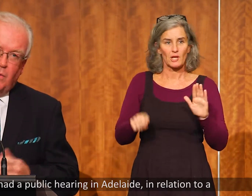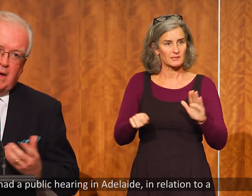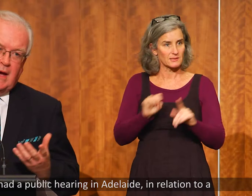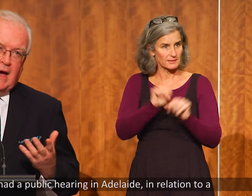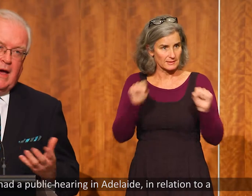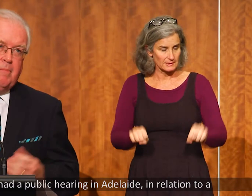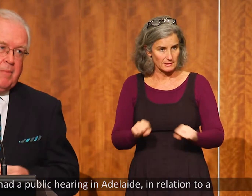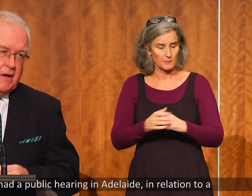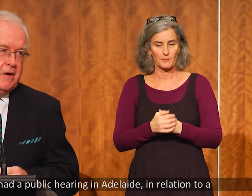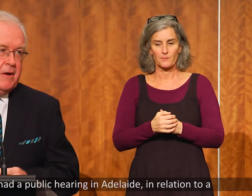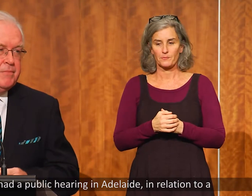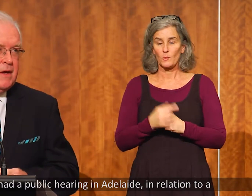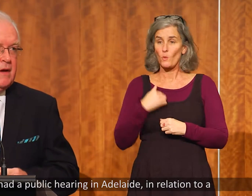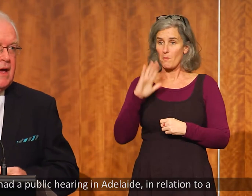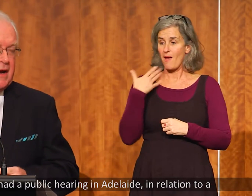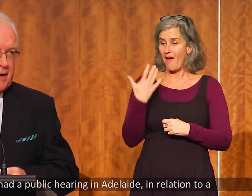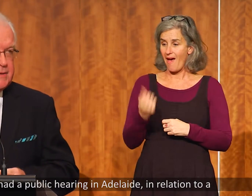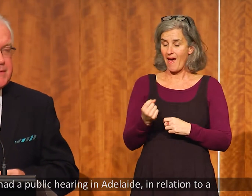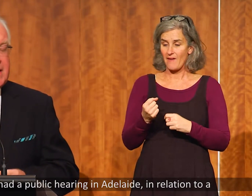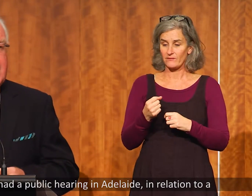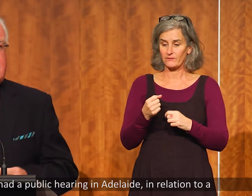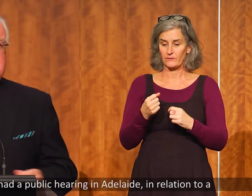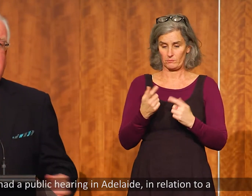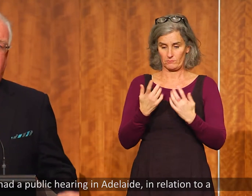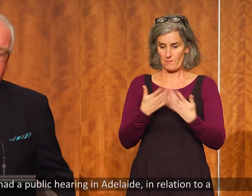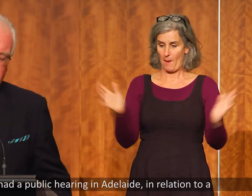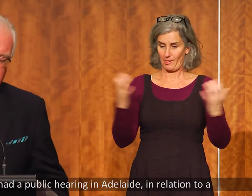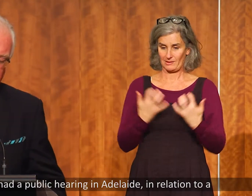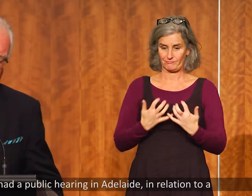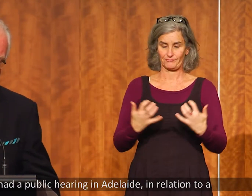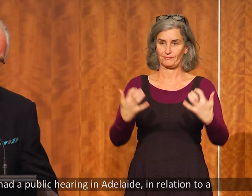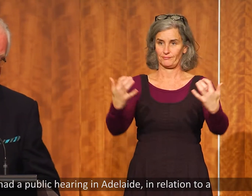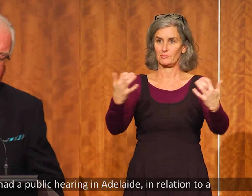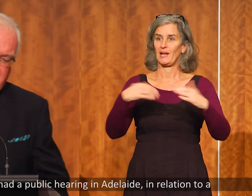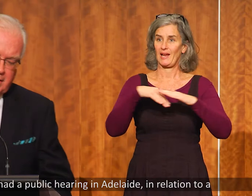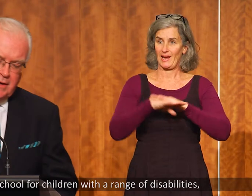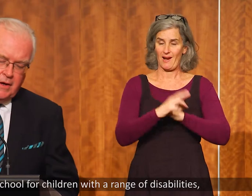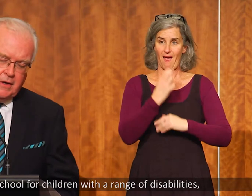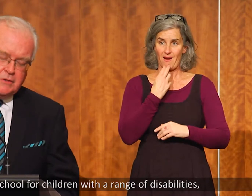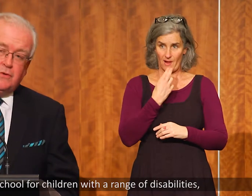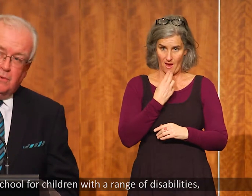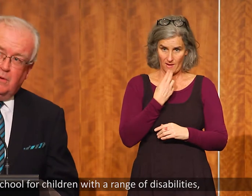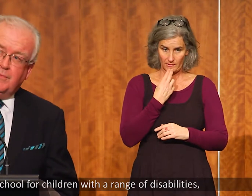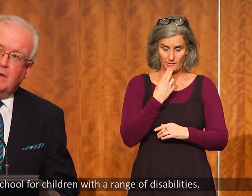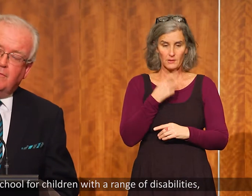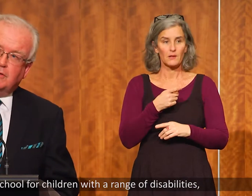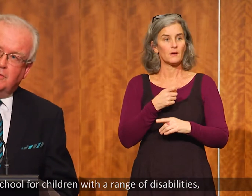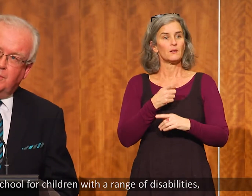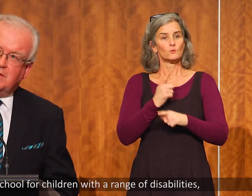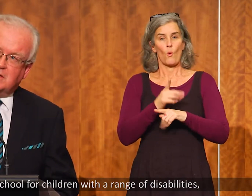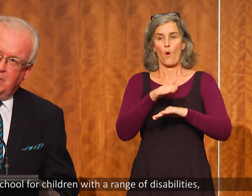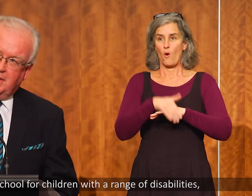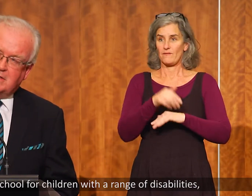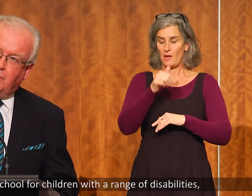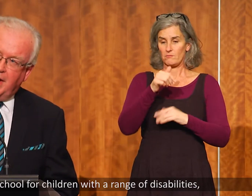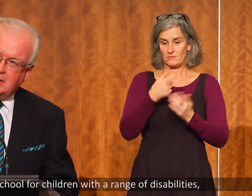is we had a public hearing in Adelaide. This was in relation to a Catholic school for